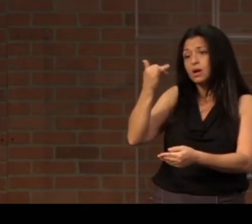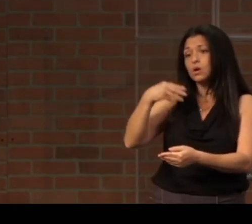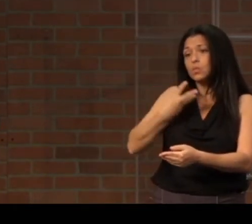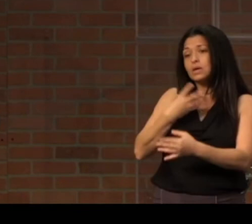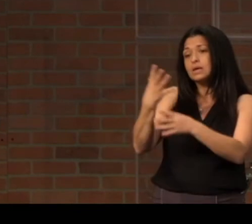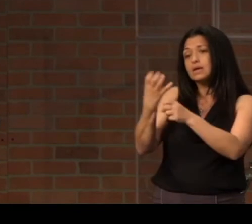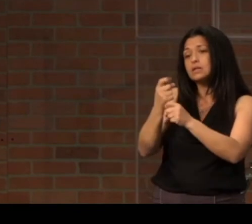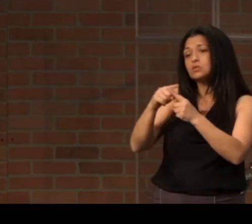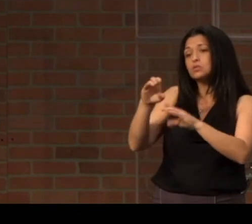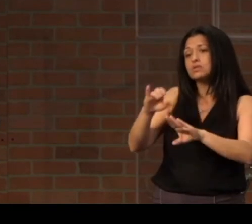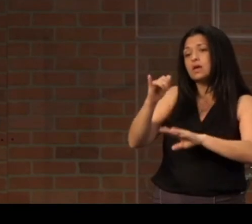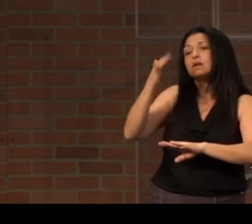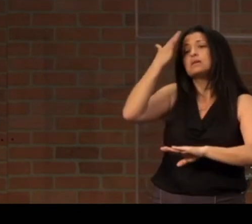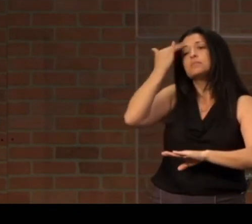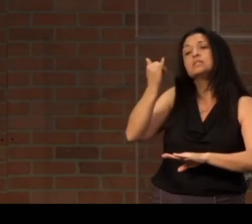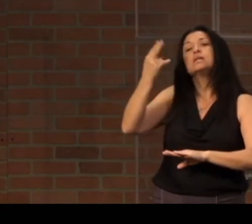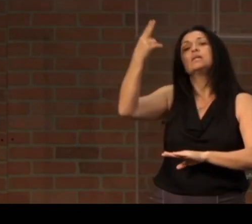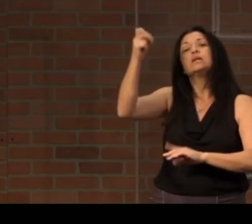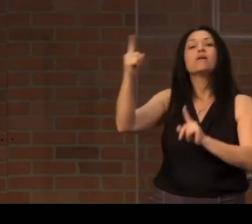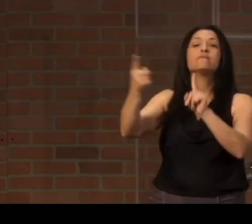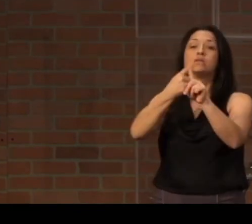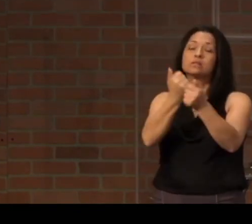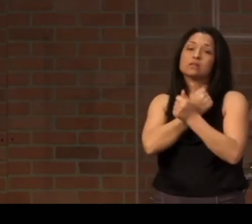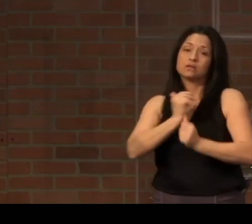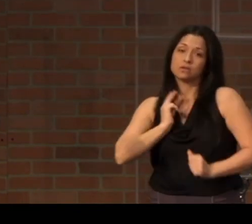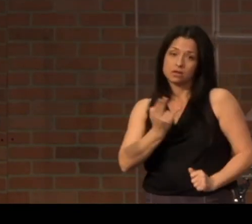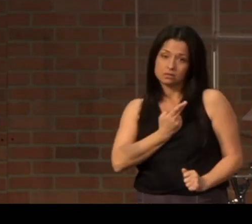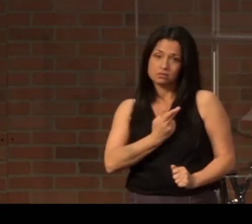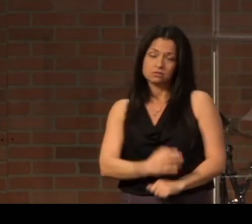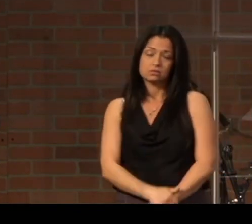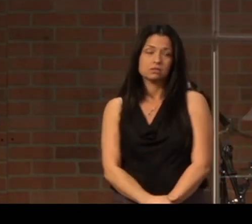he first loved us. Oh.